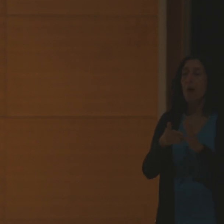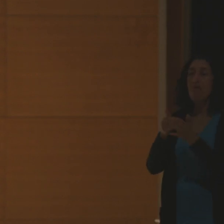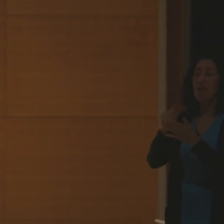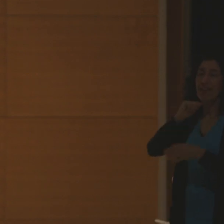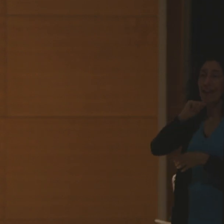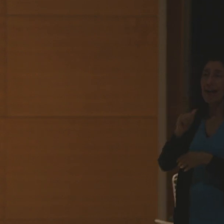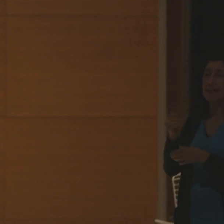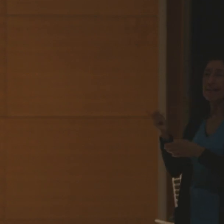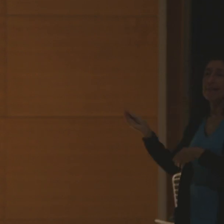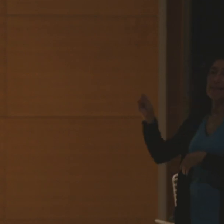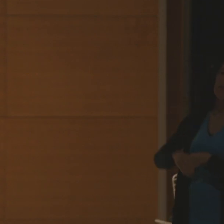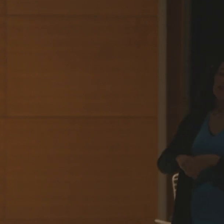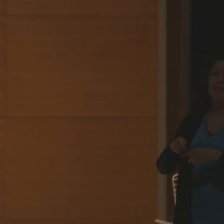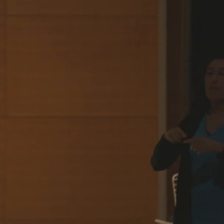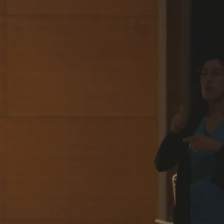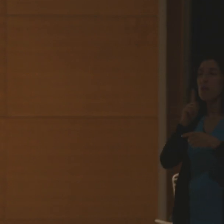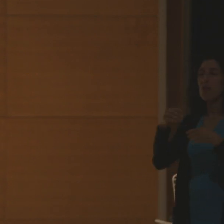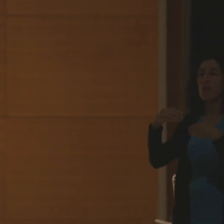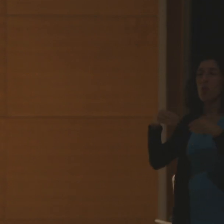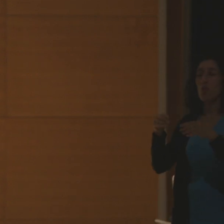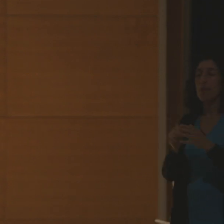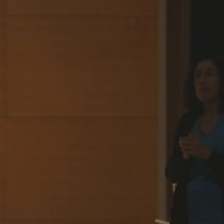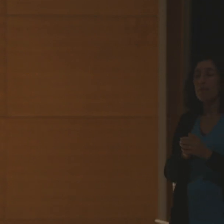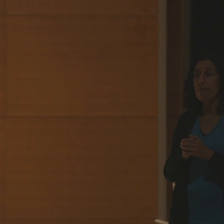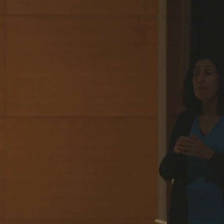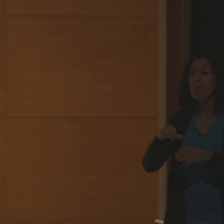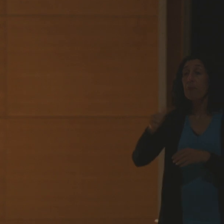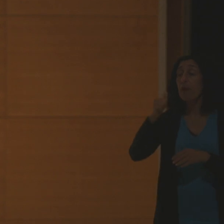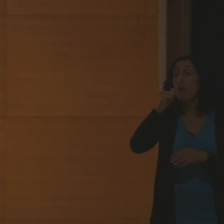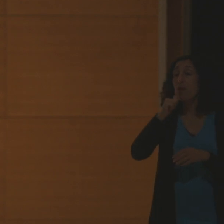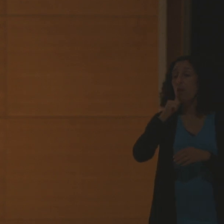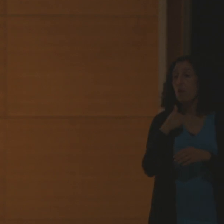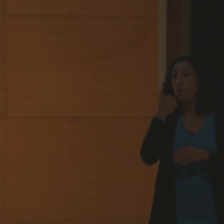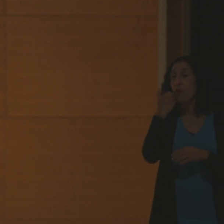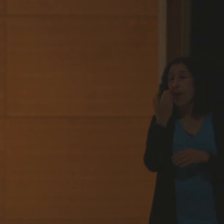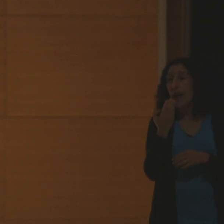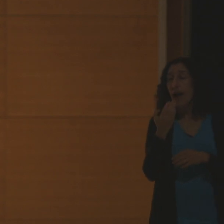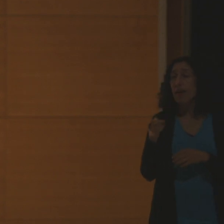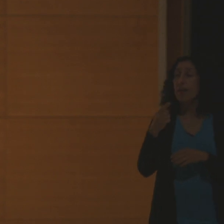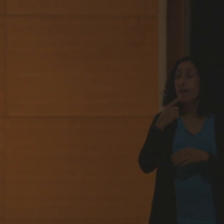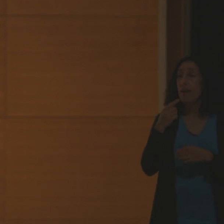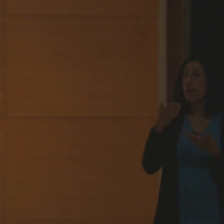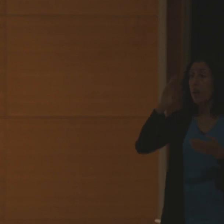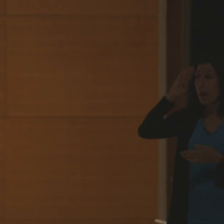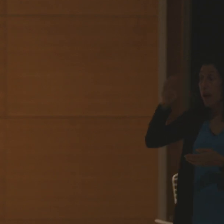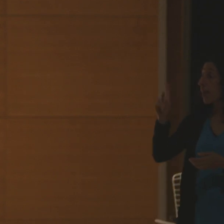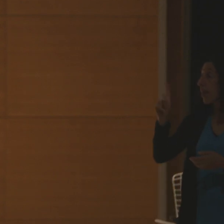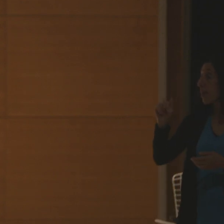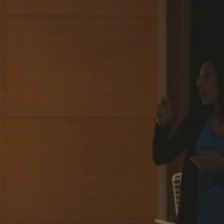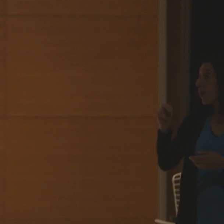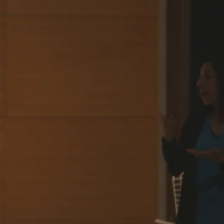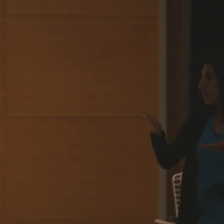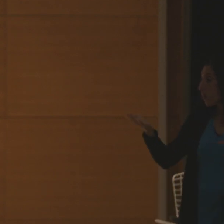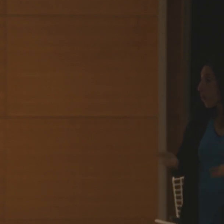Another girl interprets her silence as shyness and intervenes. Darren, introductions. This girl